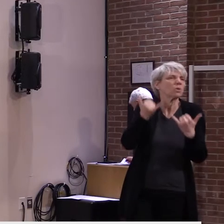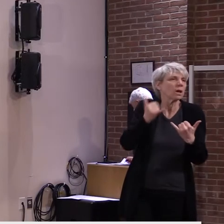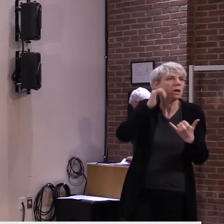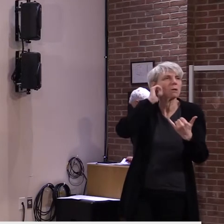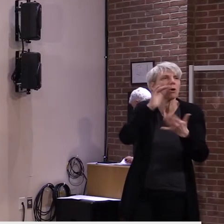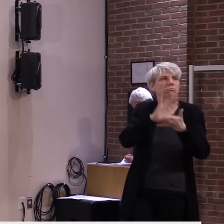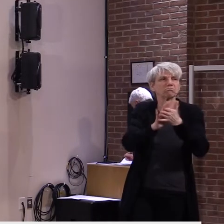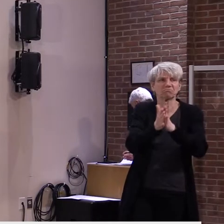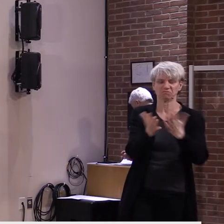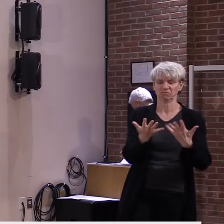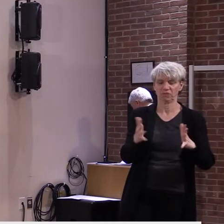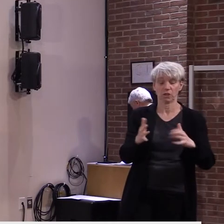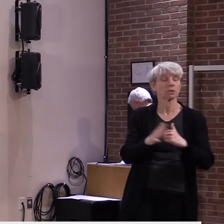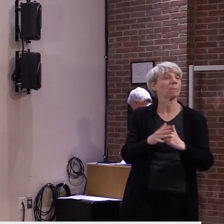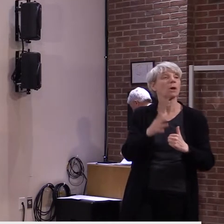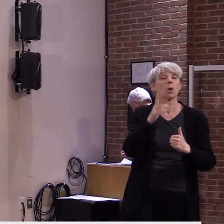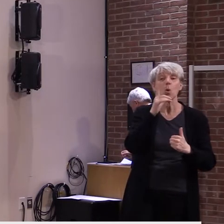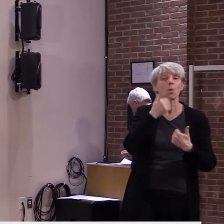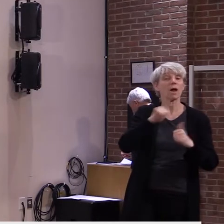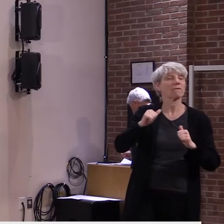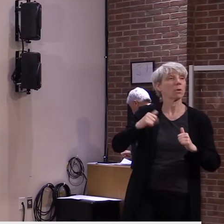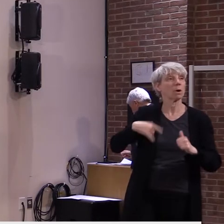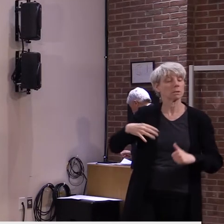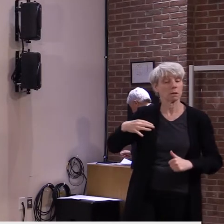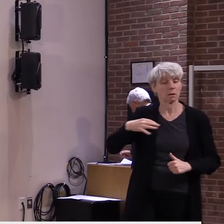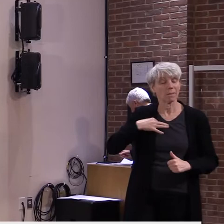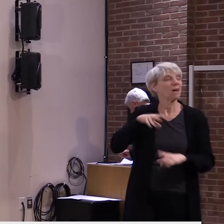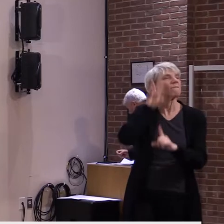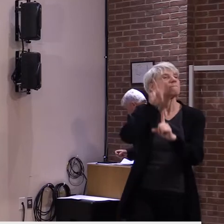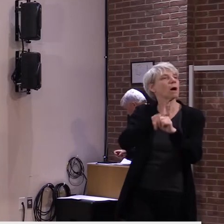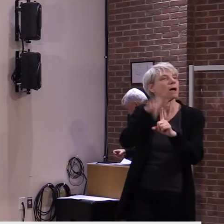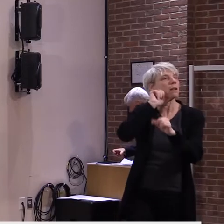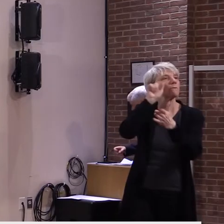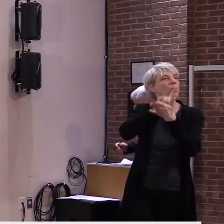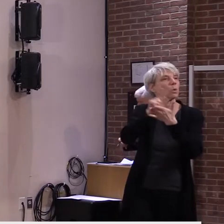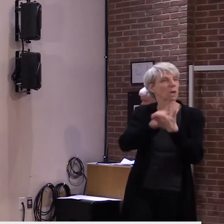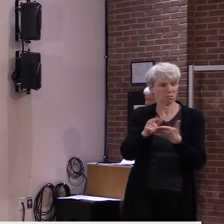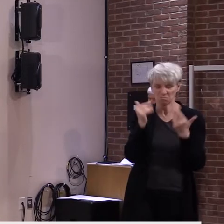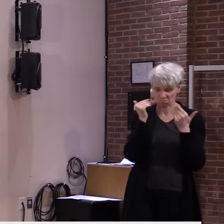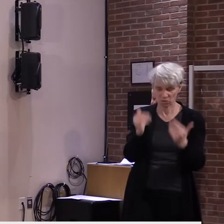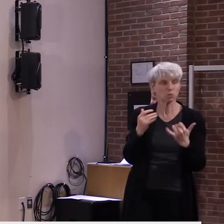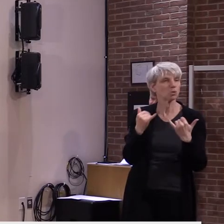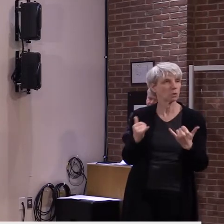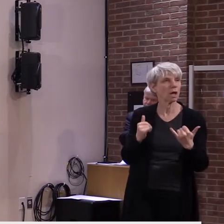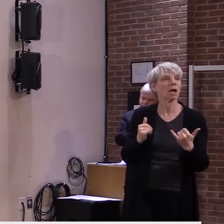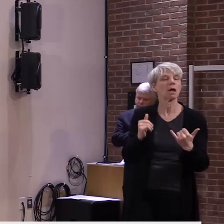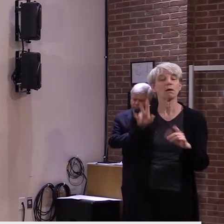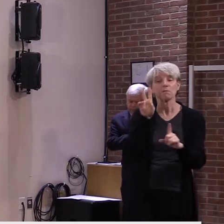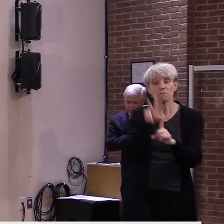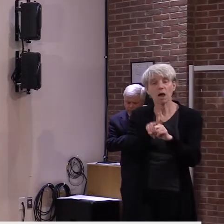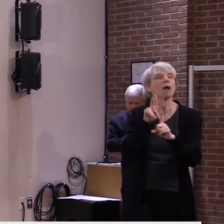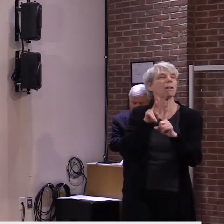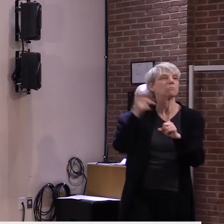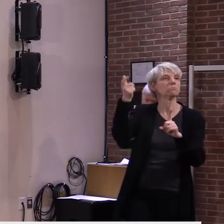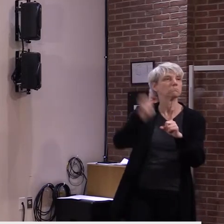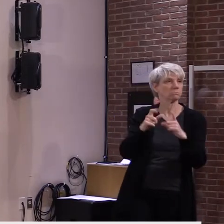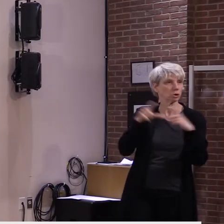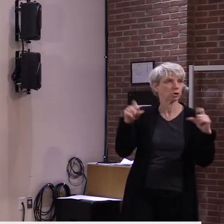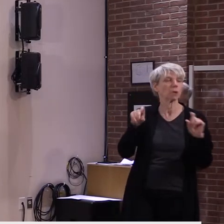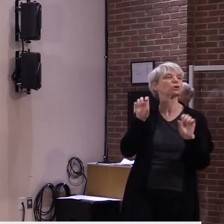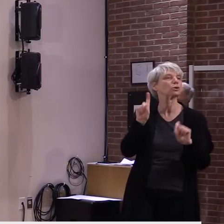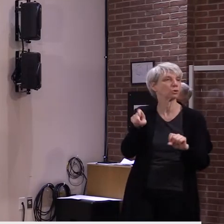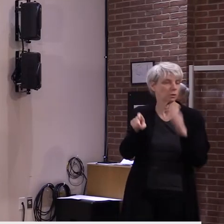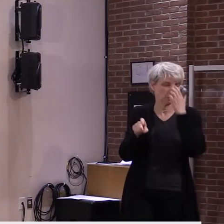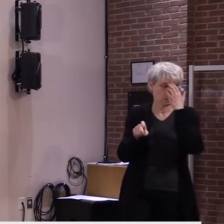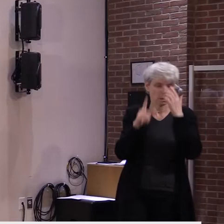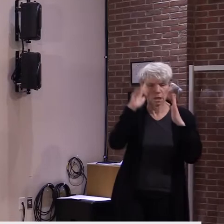able to still file their weekly claim this week and get paid out. So I don't expect any long-term situation or